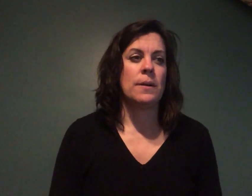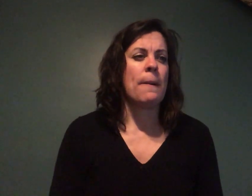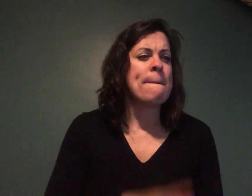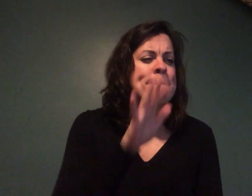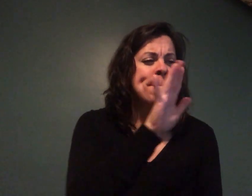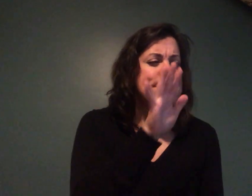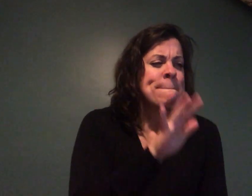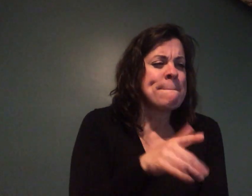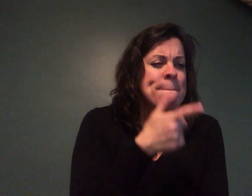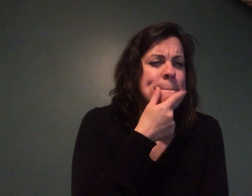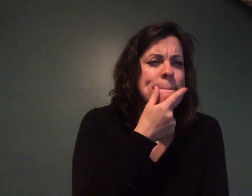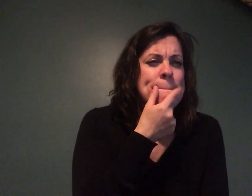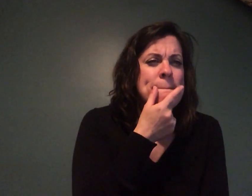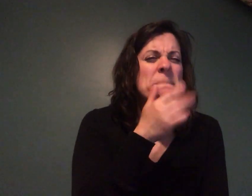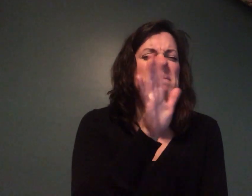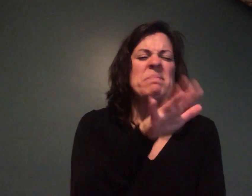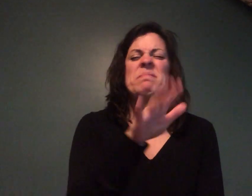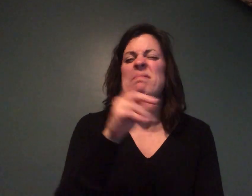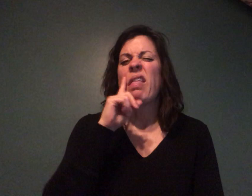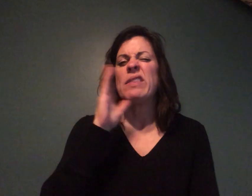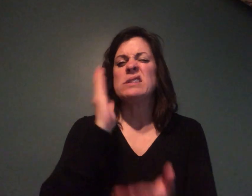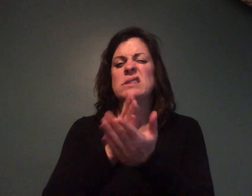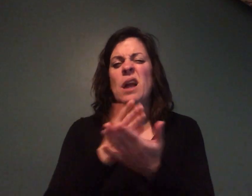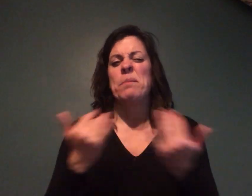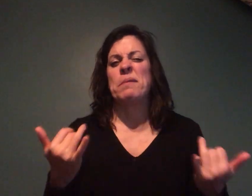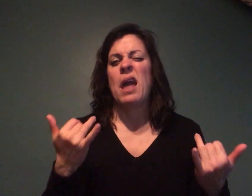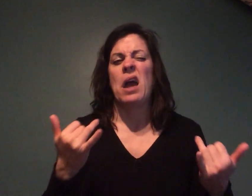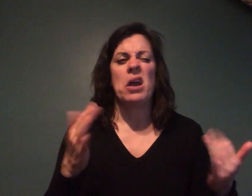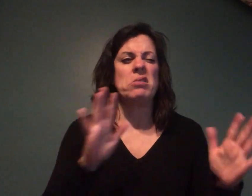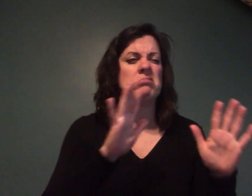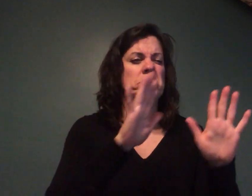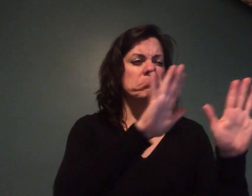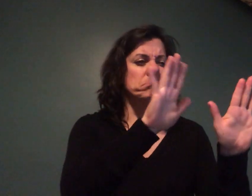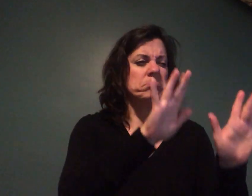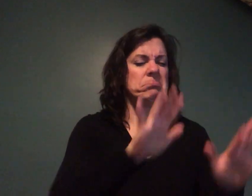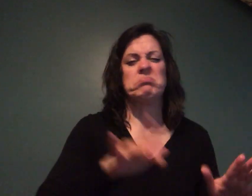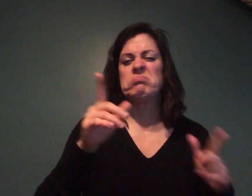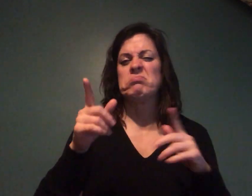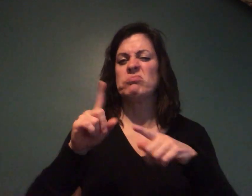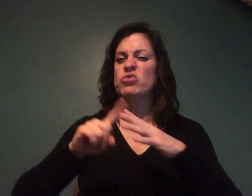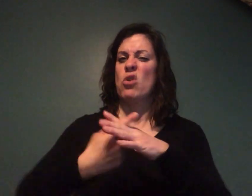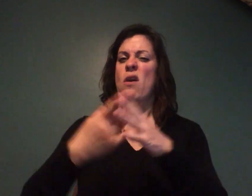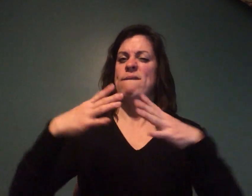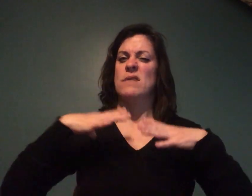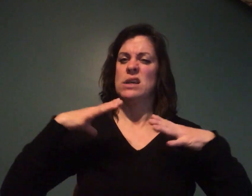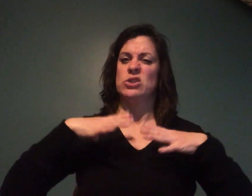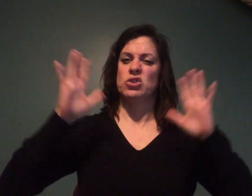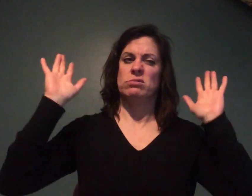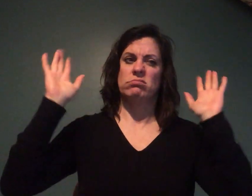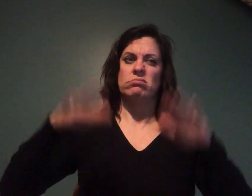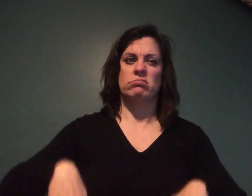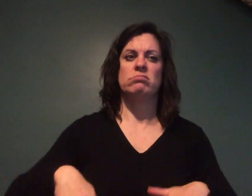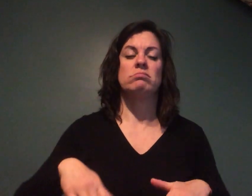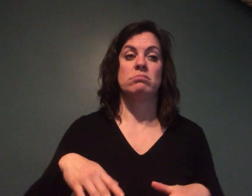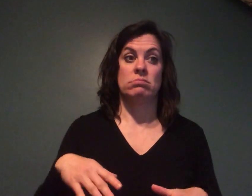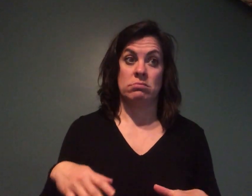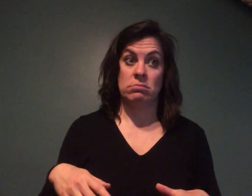it there for the holiday. Okay. Again, I expect to see